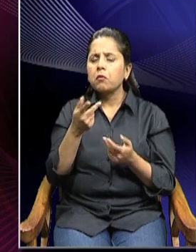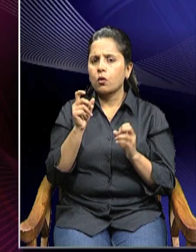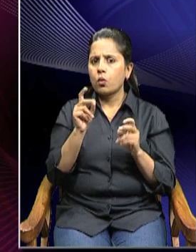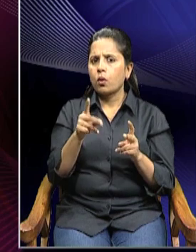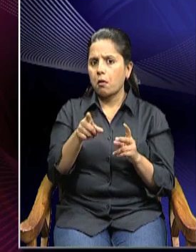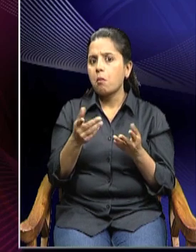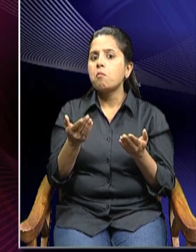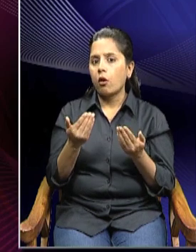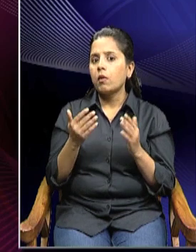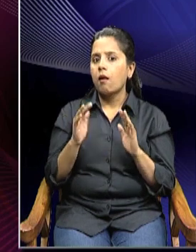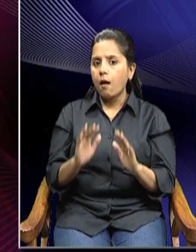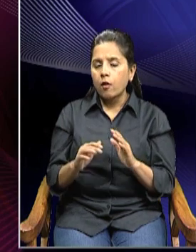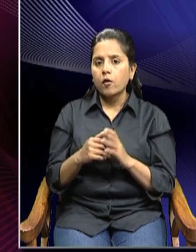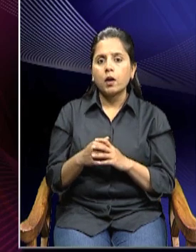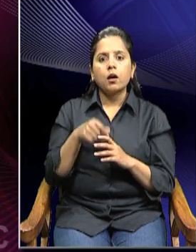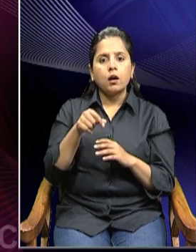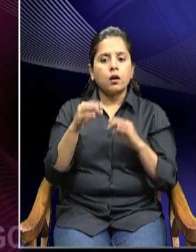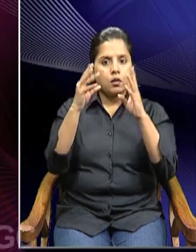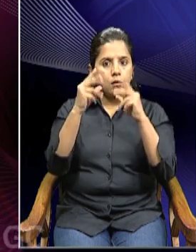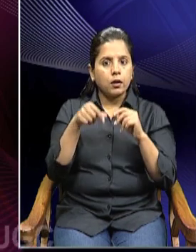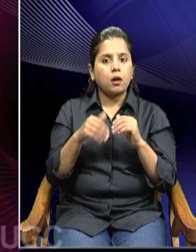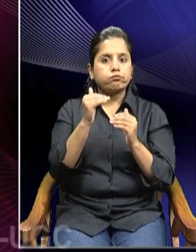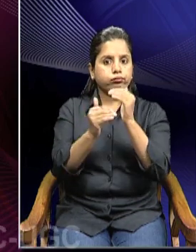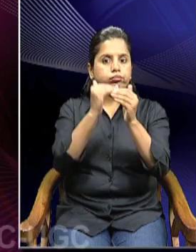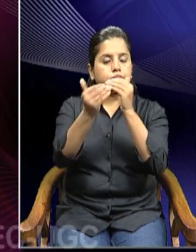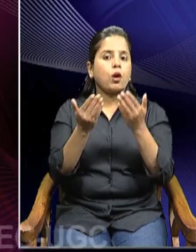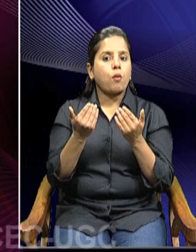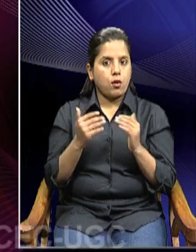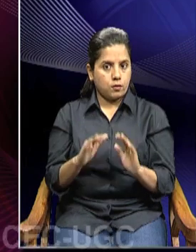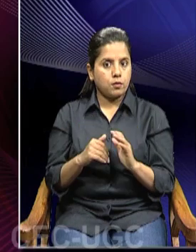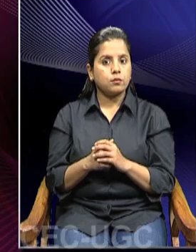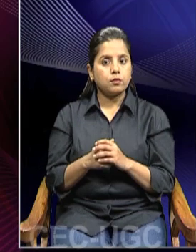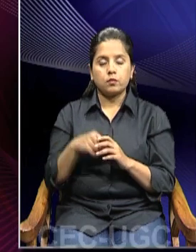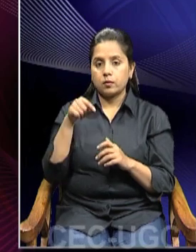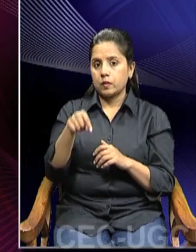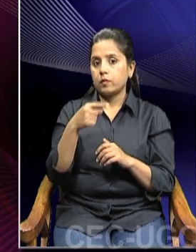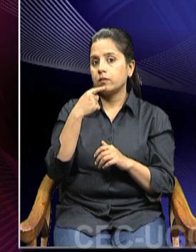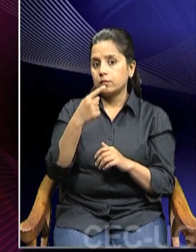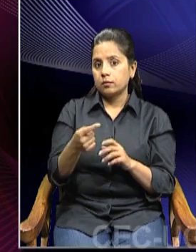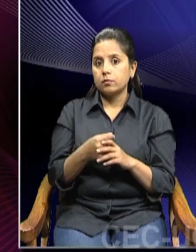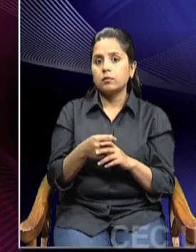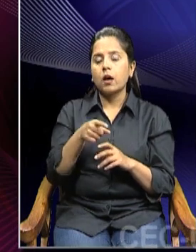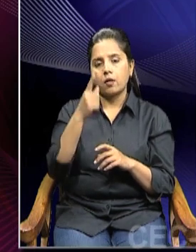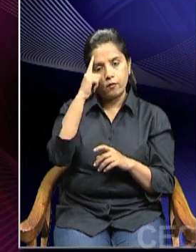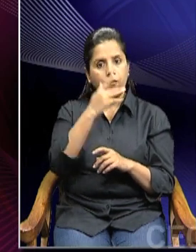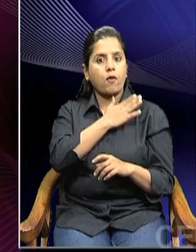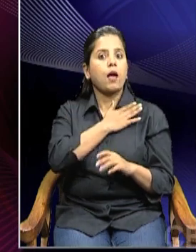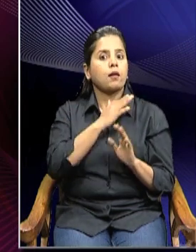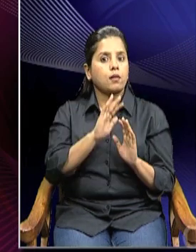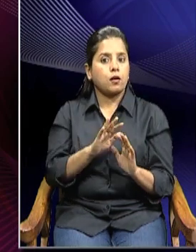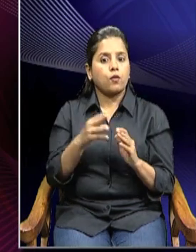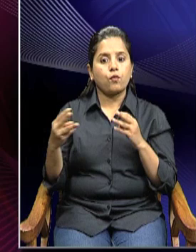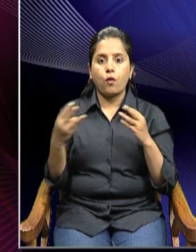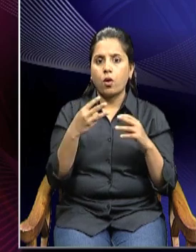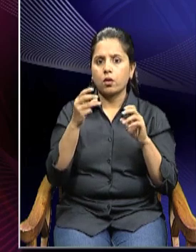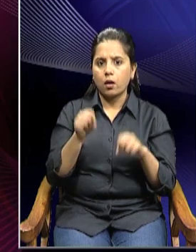is a possibility of cumulative progress. So there was a faith that war can